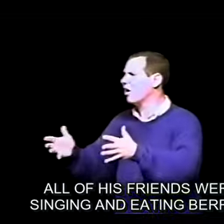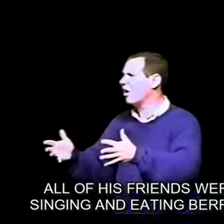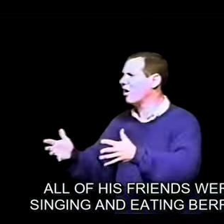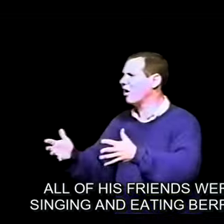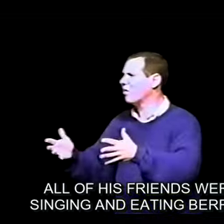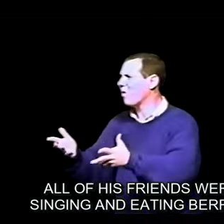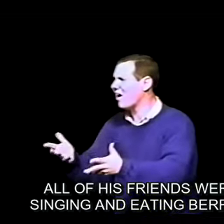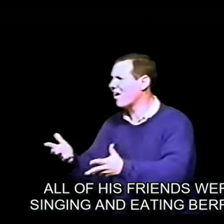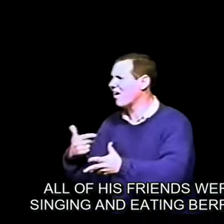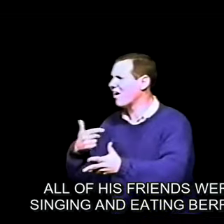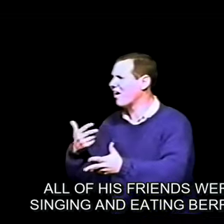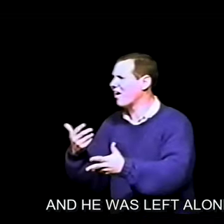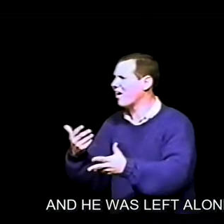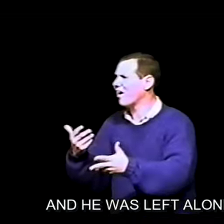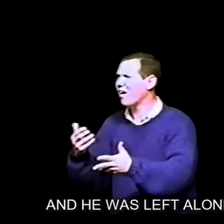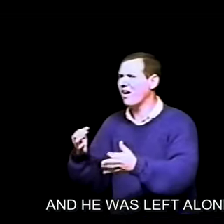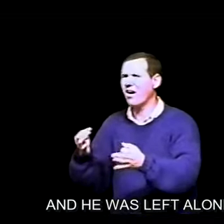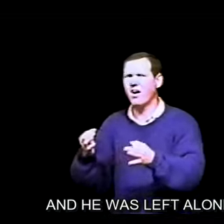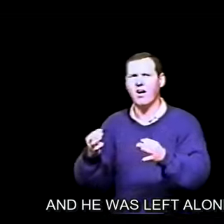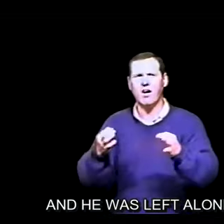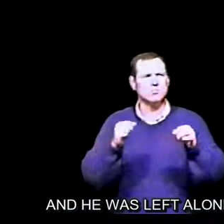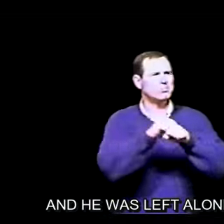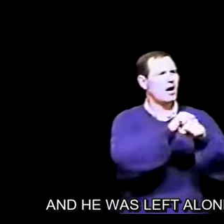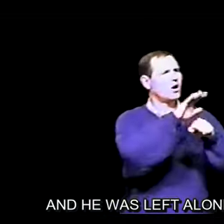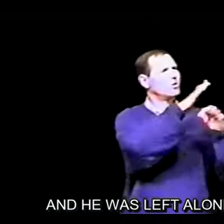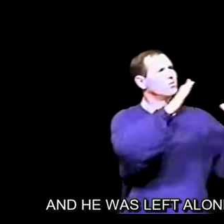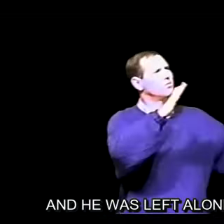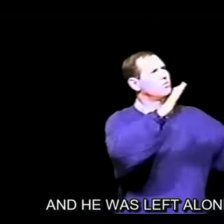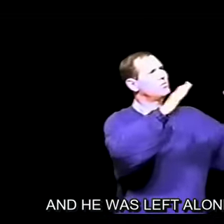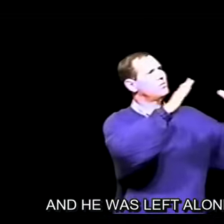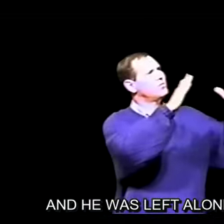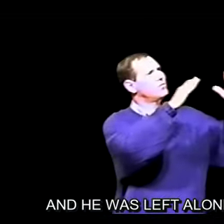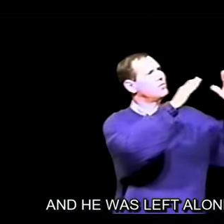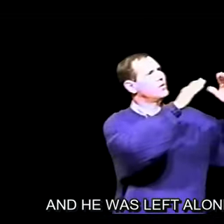and he was left alone.